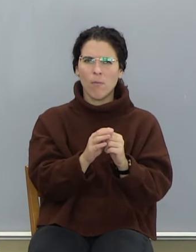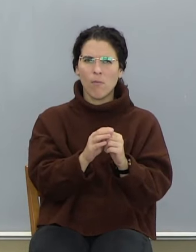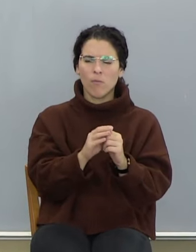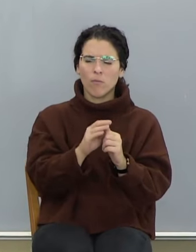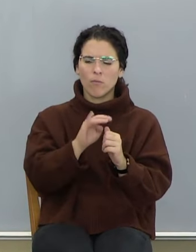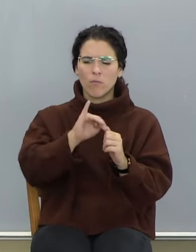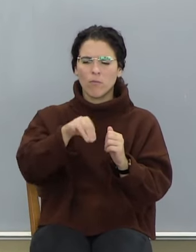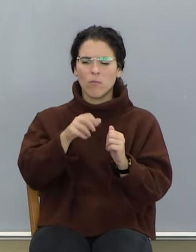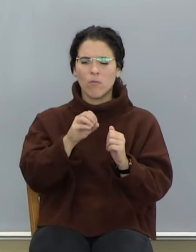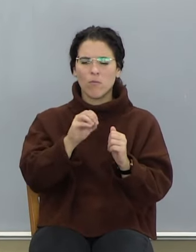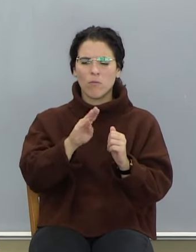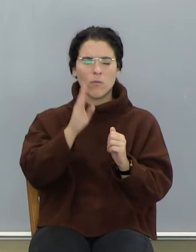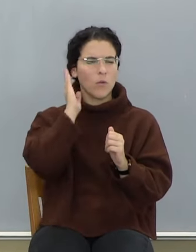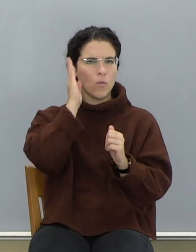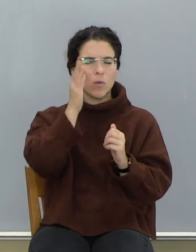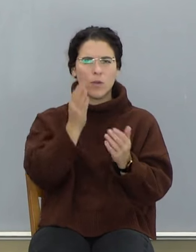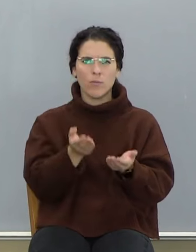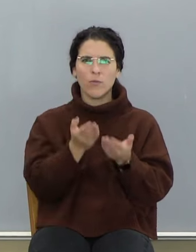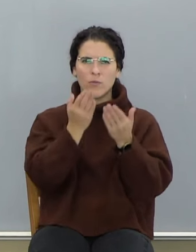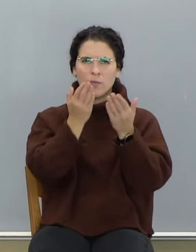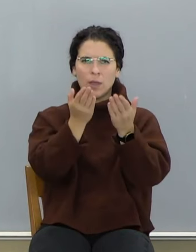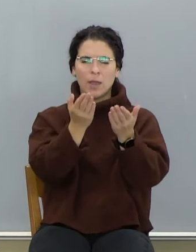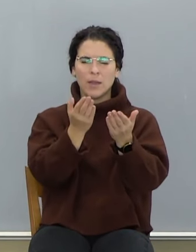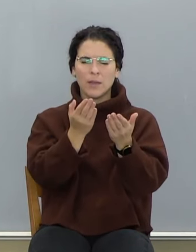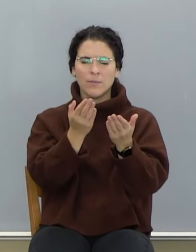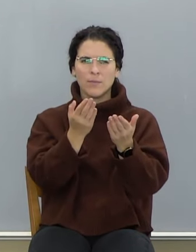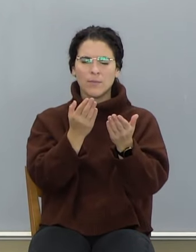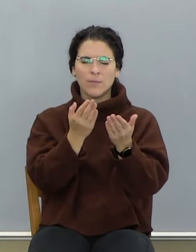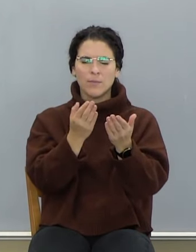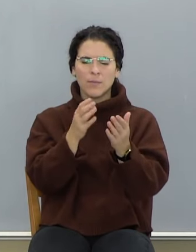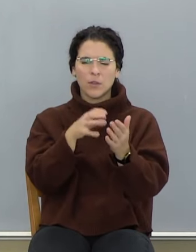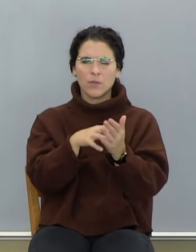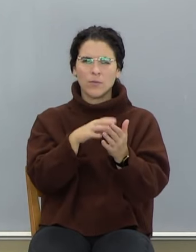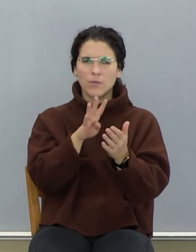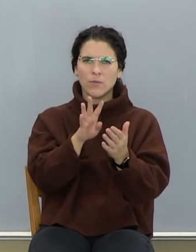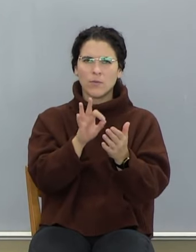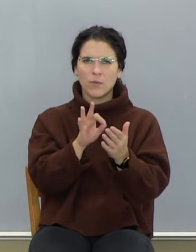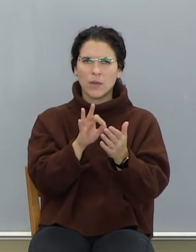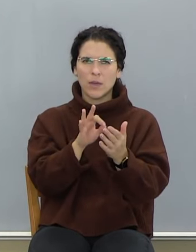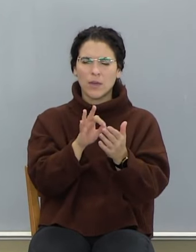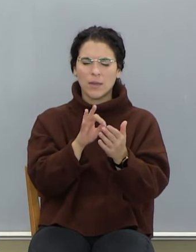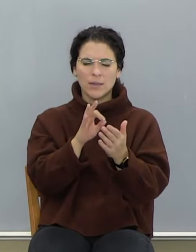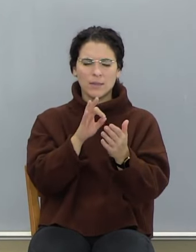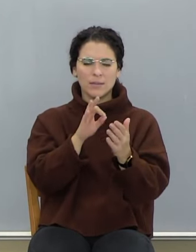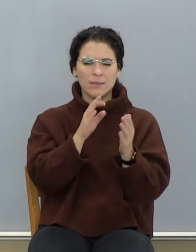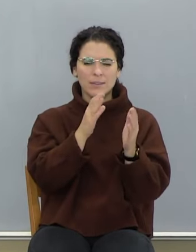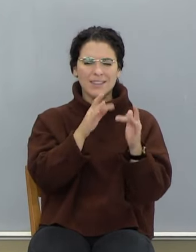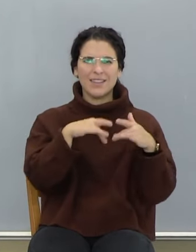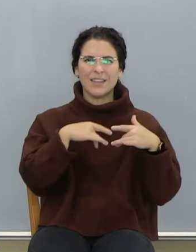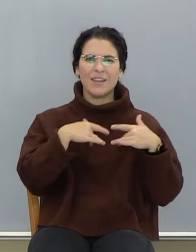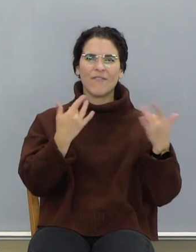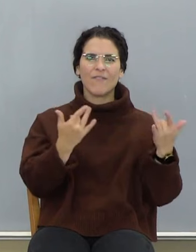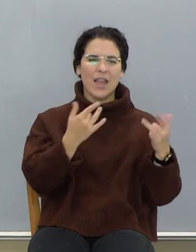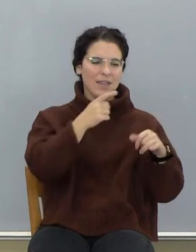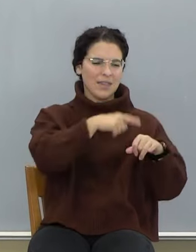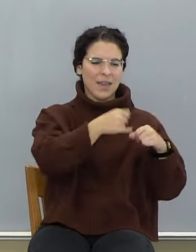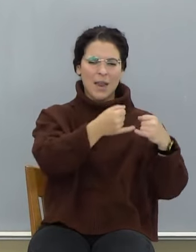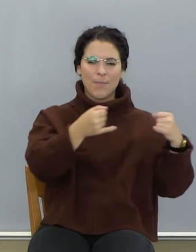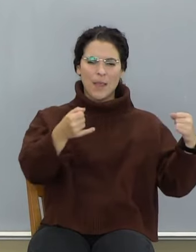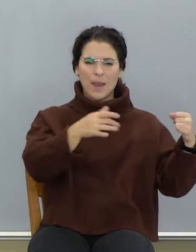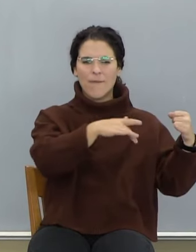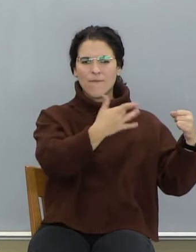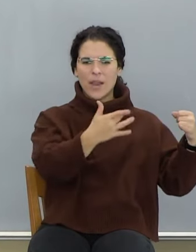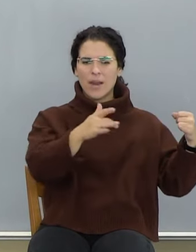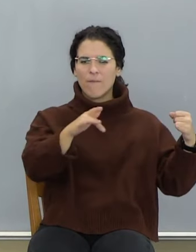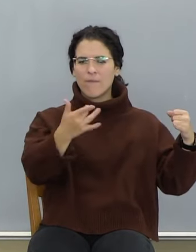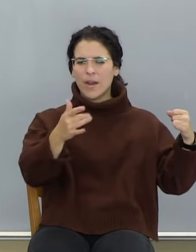is going to provide in chapter 49 is a sequence of events. He's going to give us